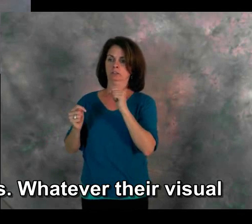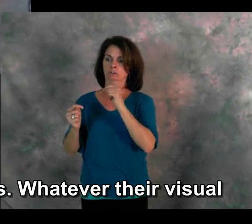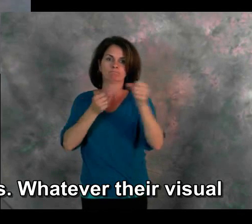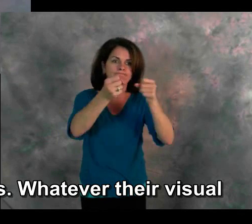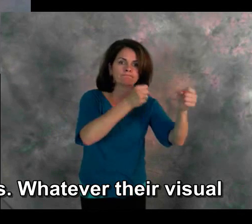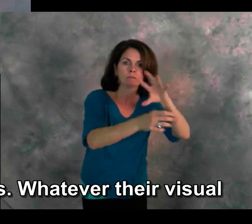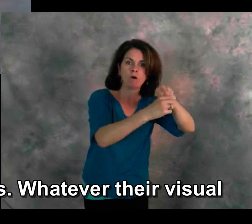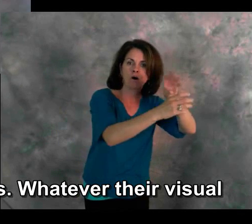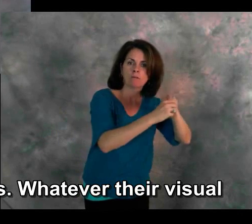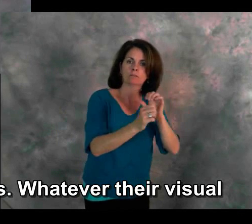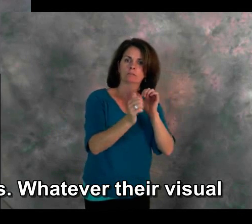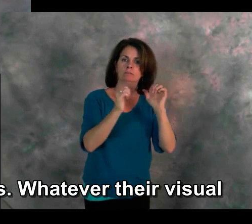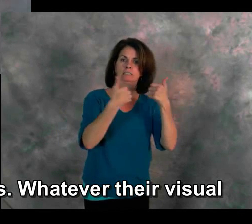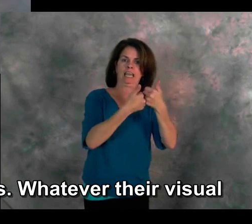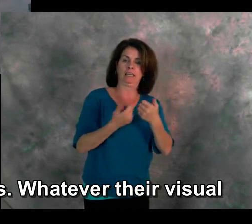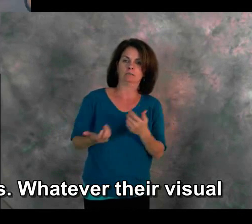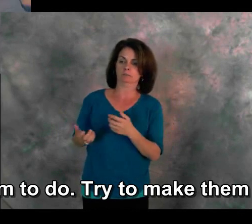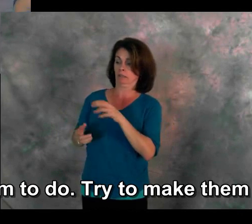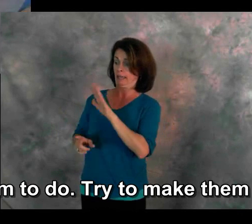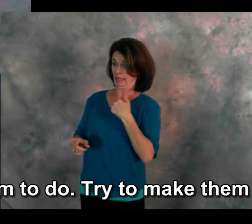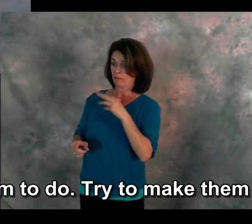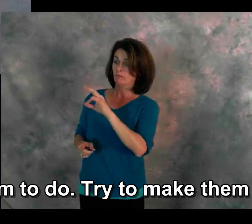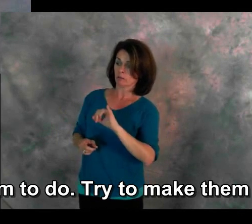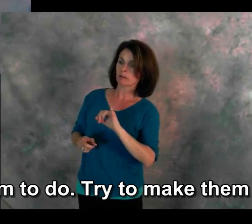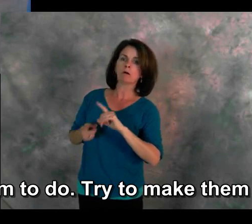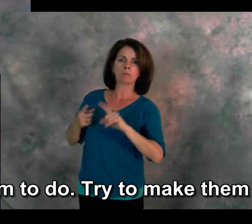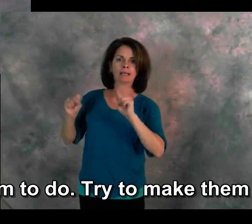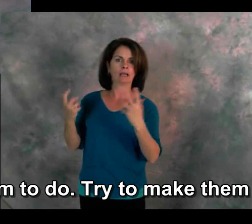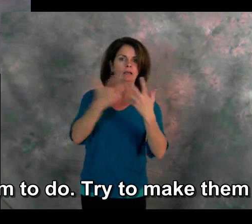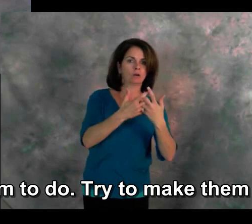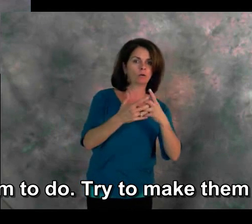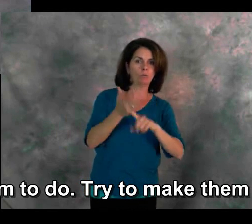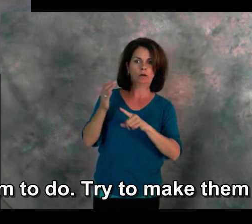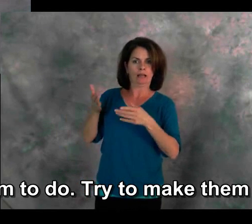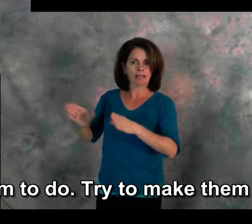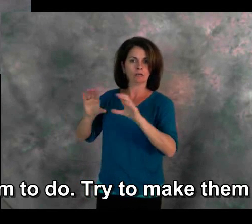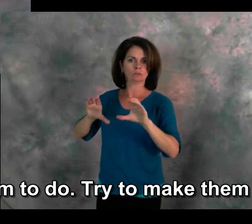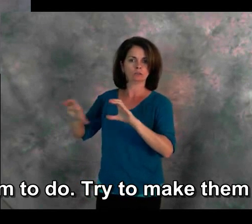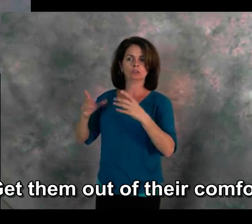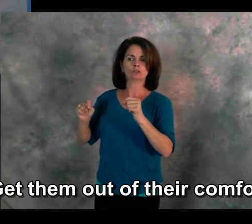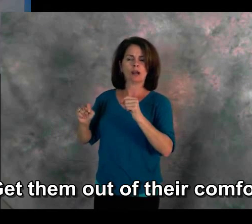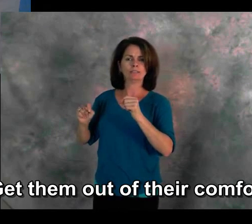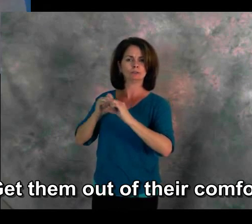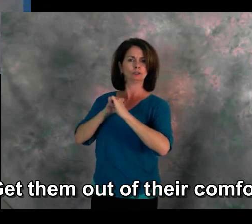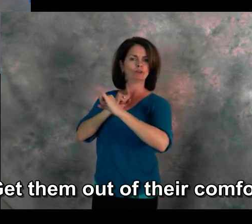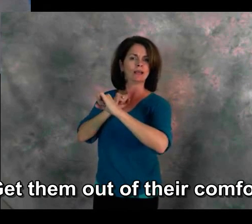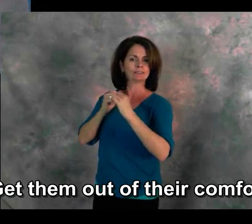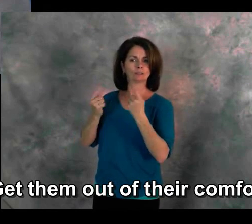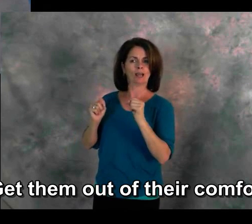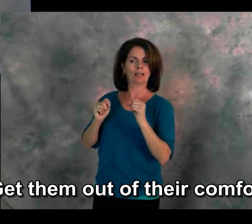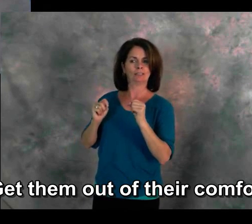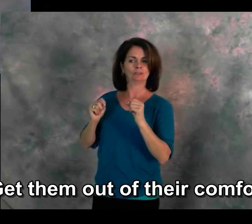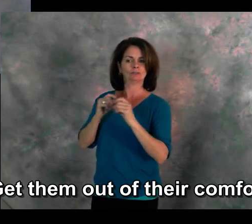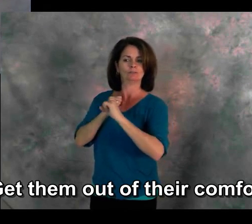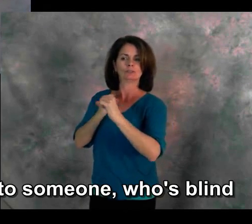games, whatever their visual impairment will allow them to do. Try to make them do a little more than that.